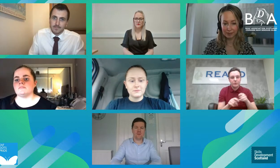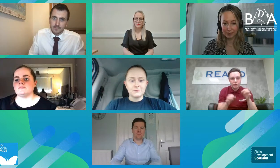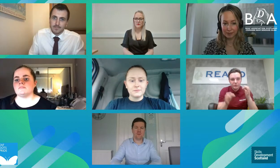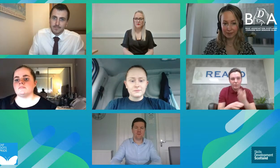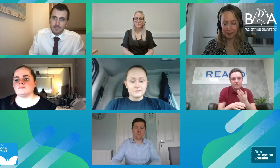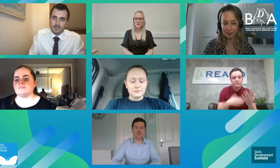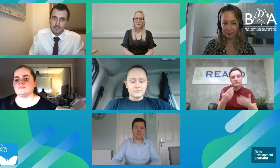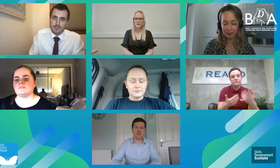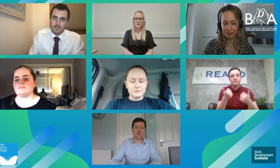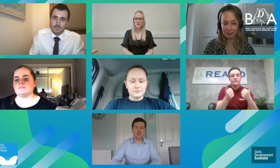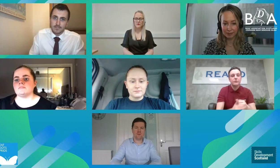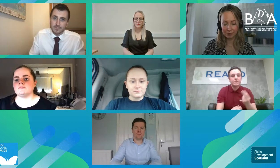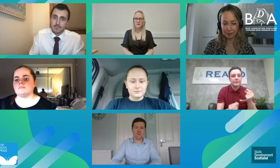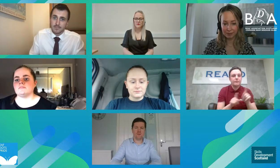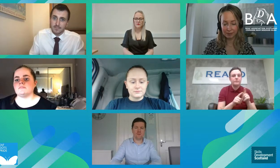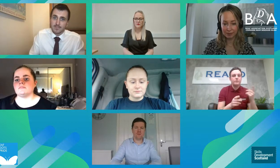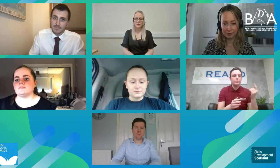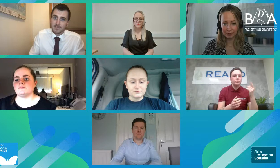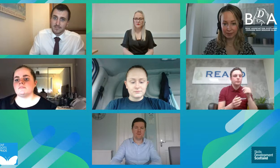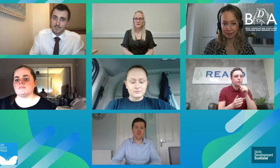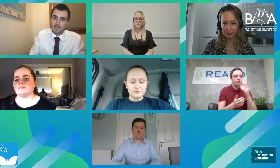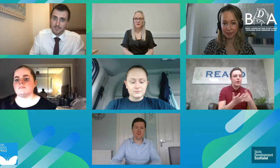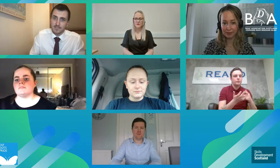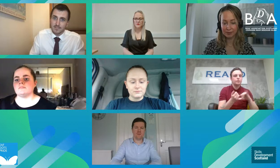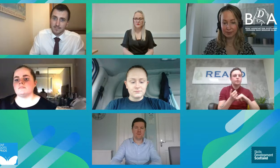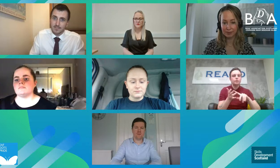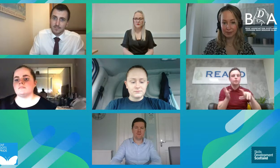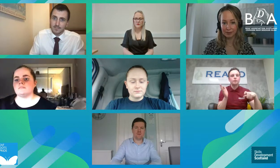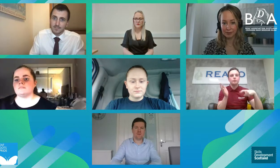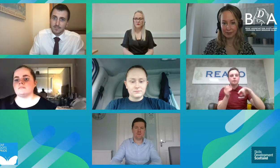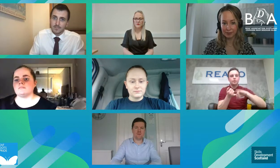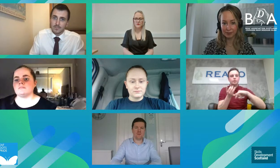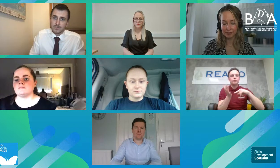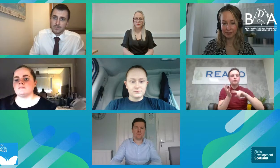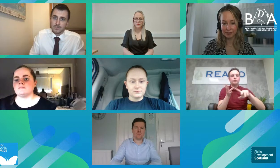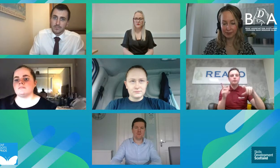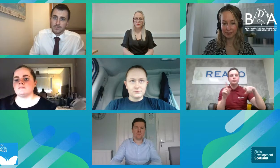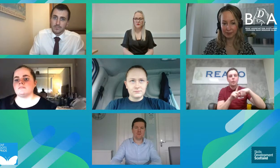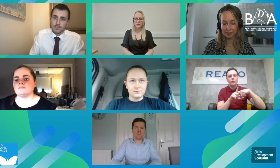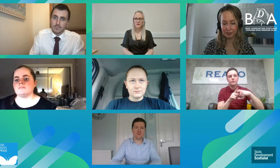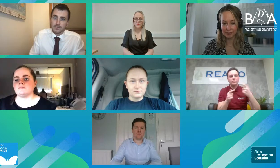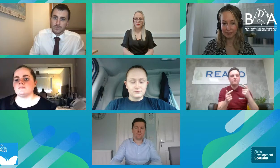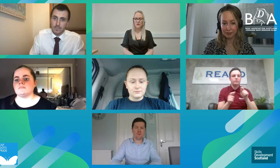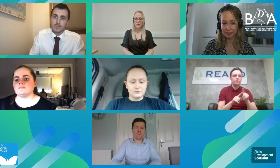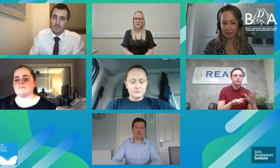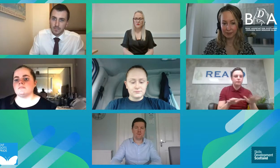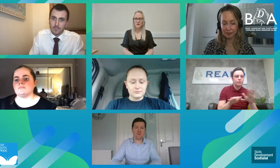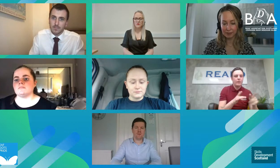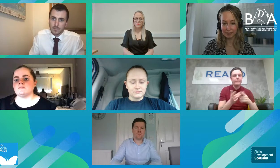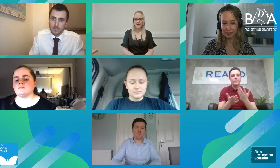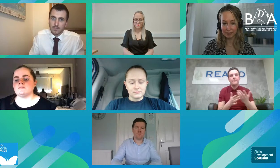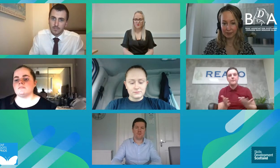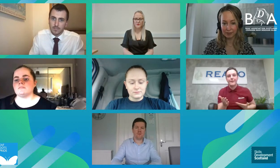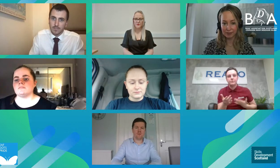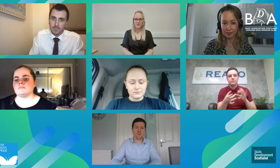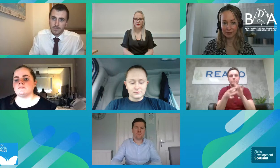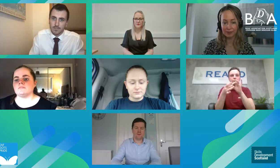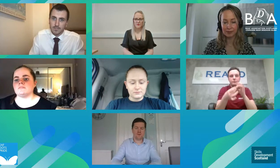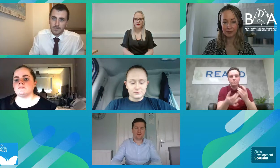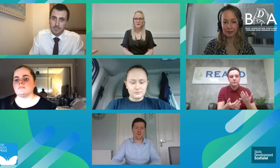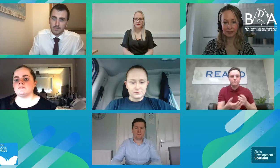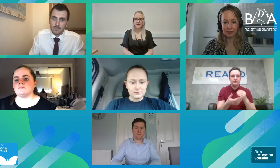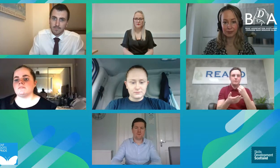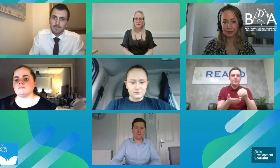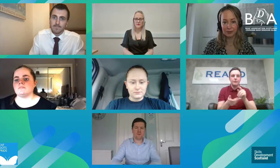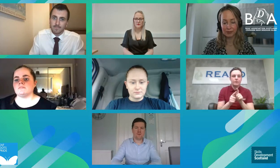because obviously we don't want to be wasting the money of the company. So we do like stock